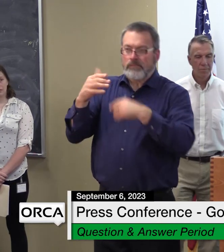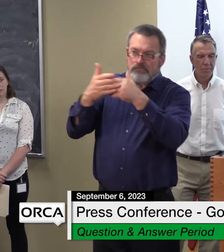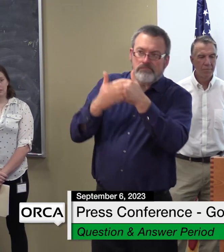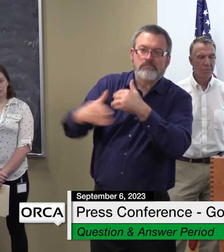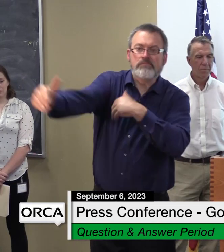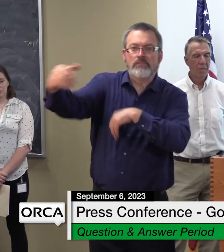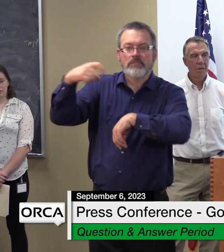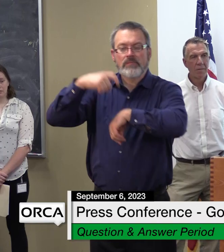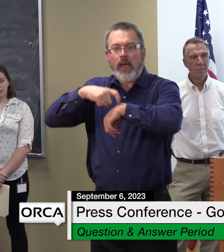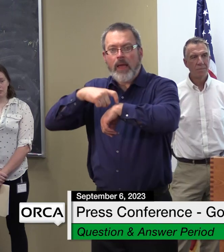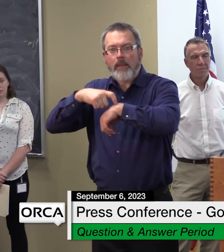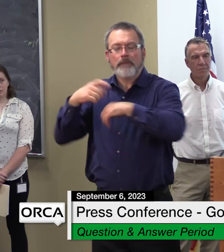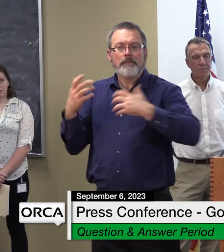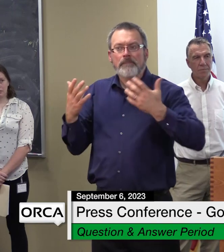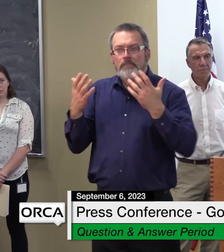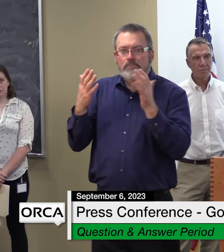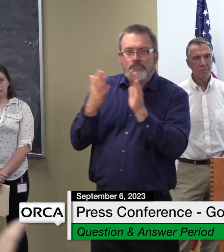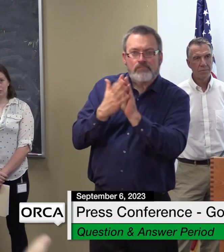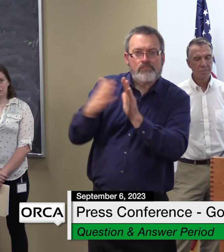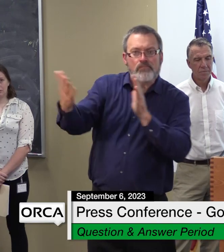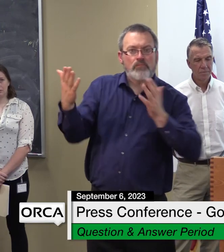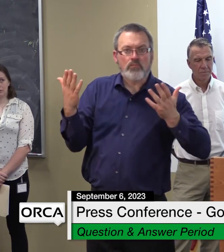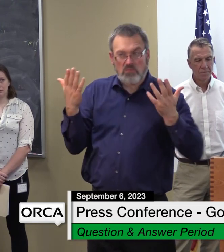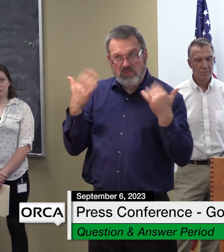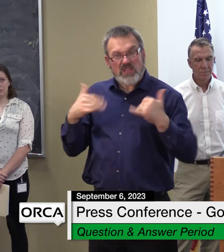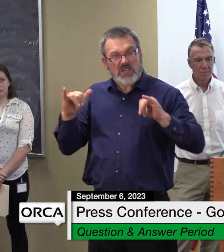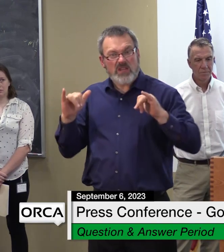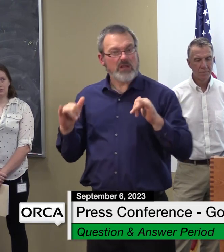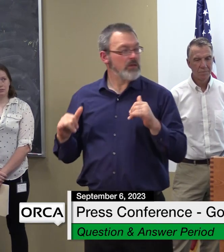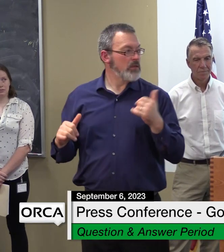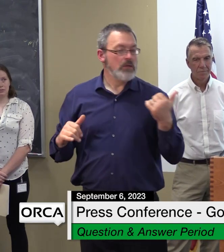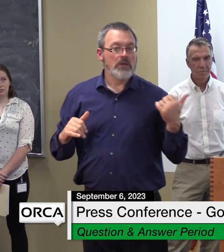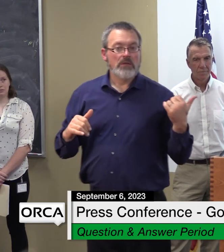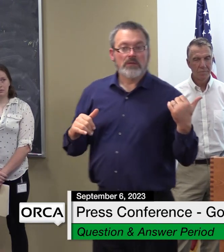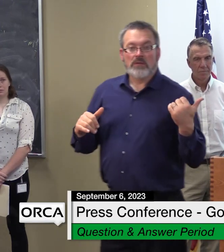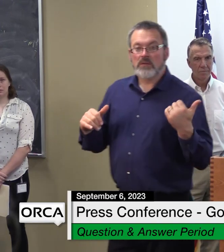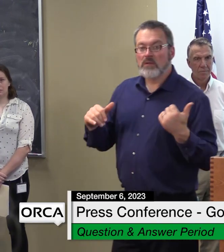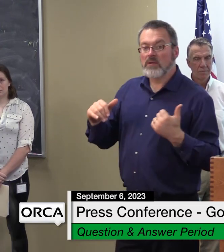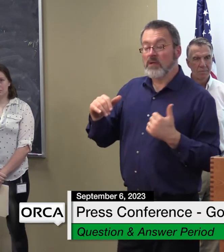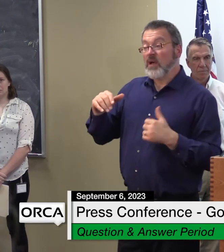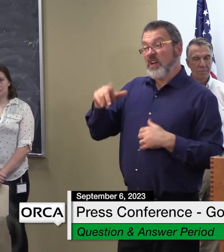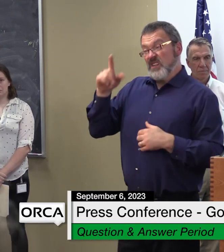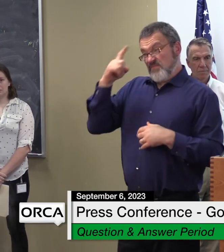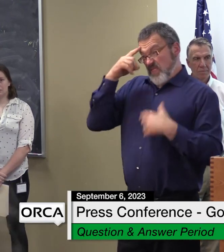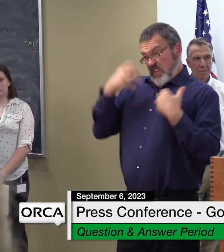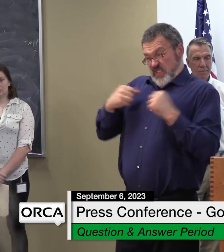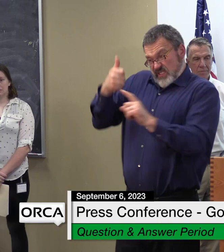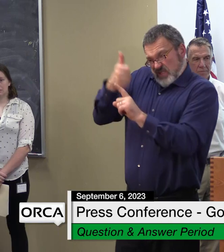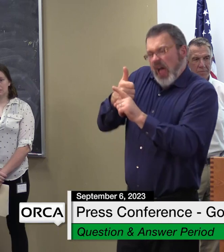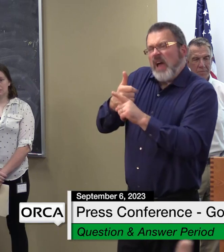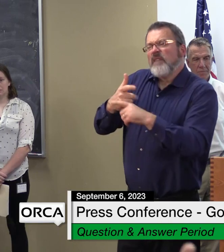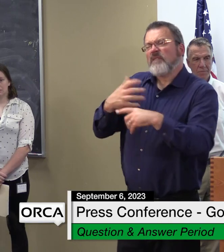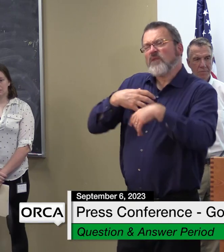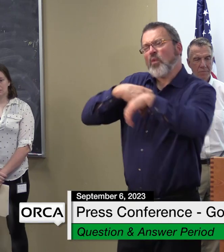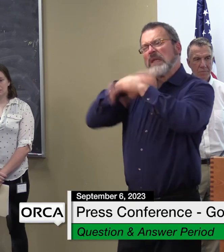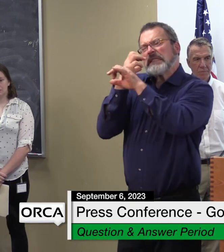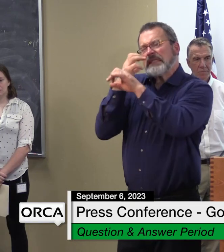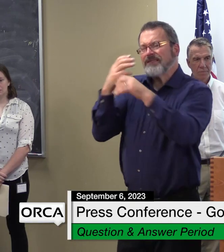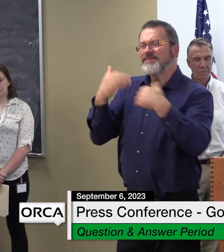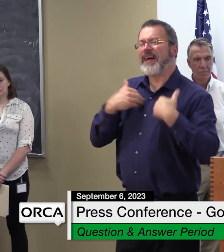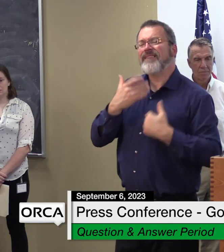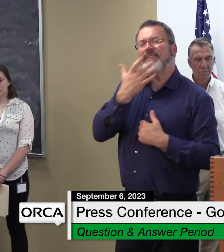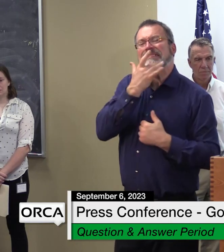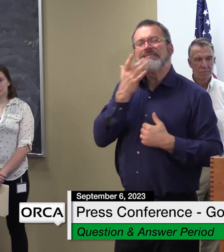Sure. We still have a staffing crisis in mental health. That is a reality that we are facing. And I would be remiss if I didn't take